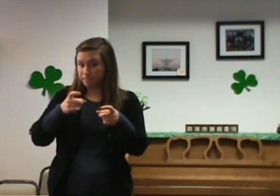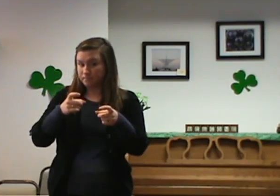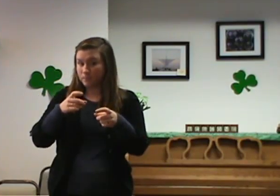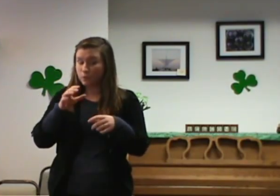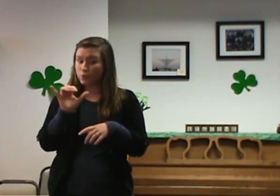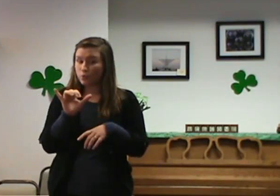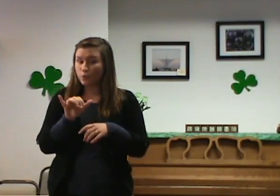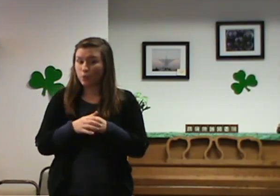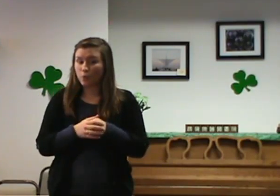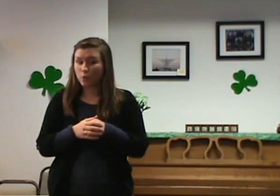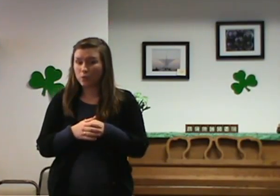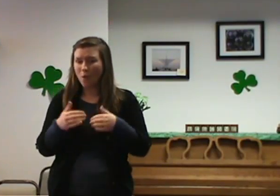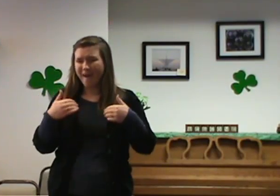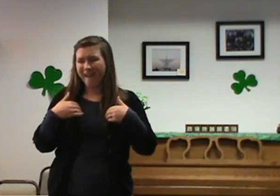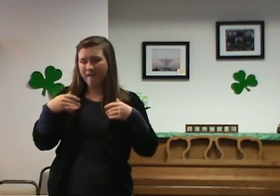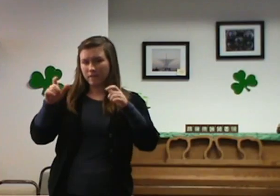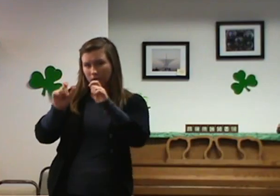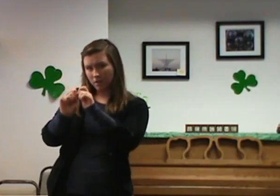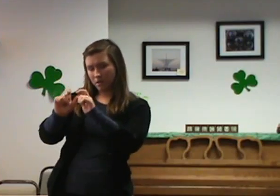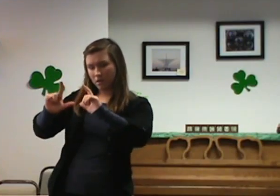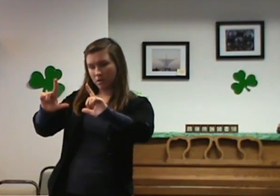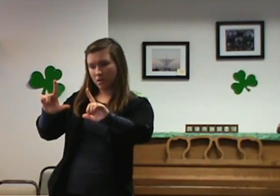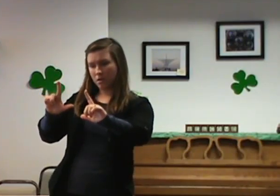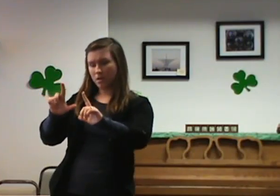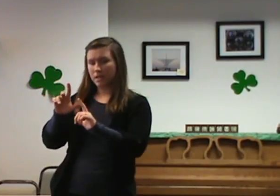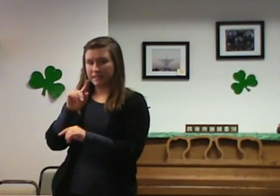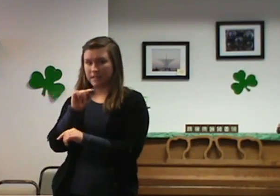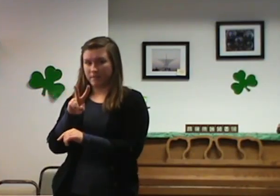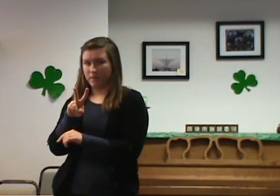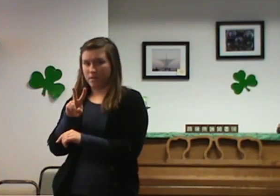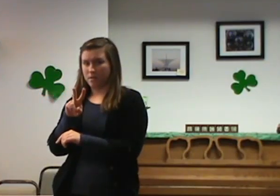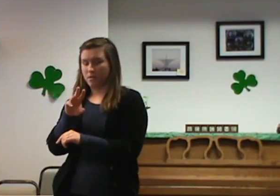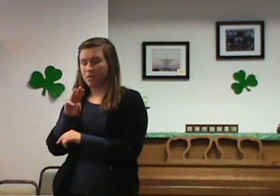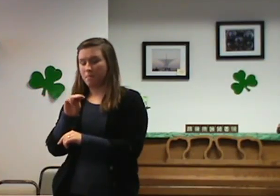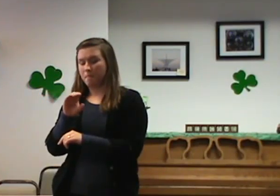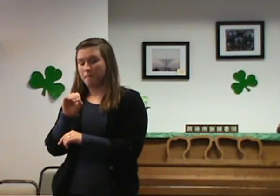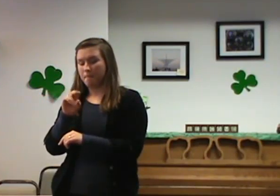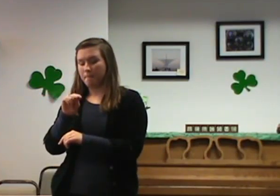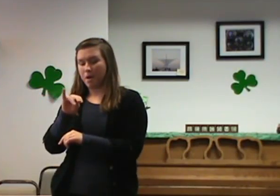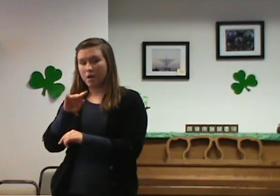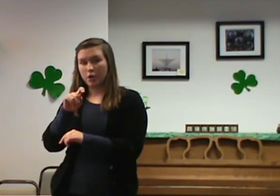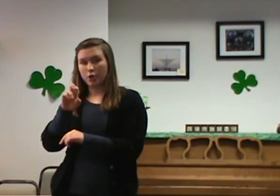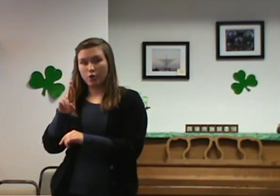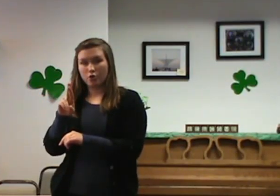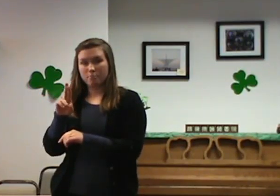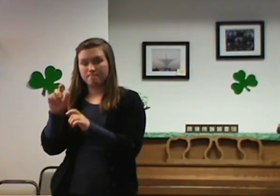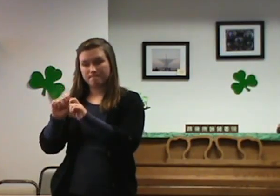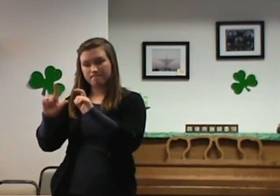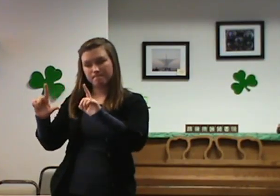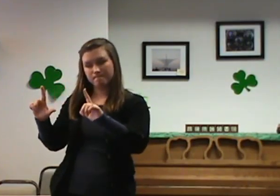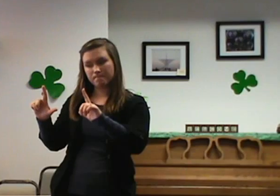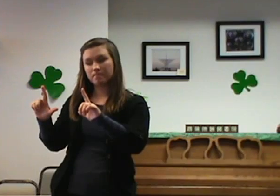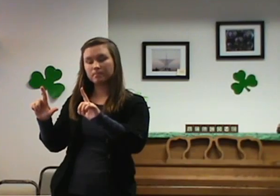that still has some vision, but not enough that, you know, they can get through things, this way they